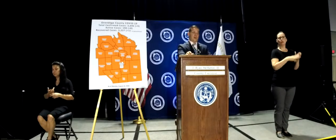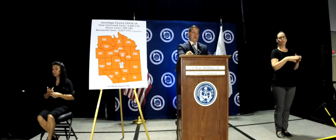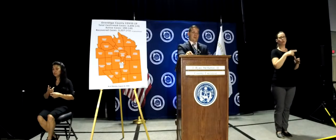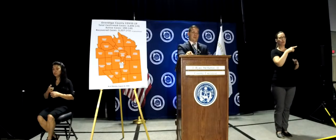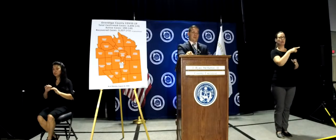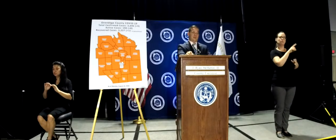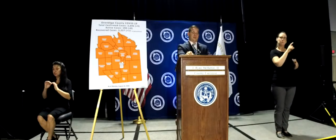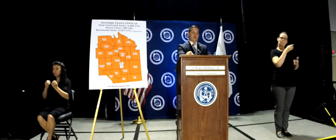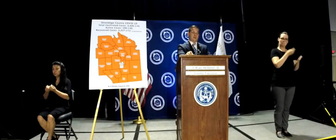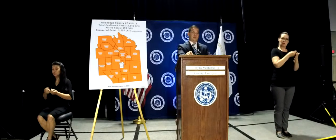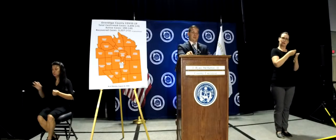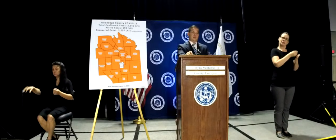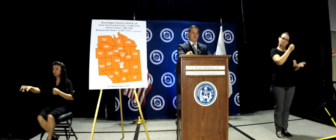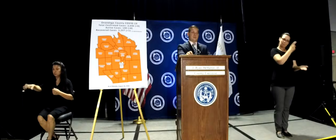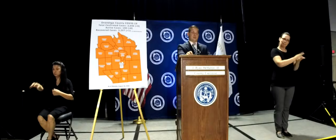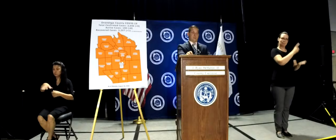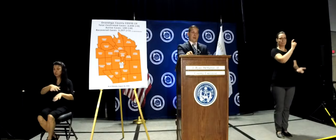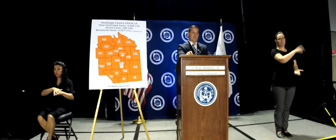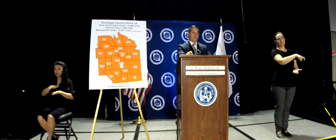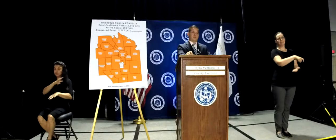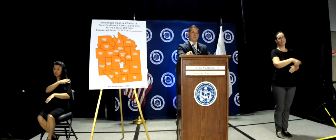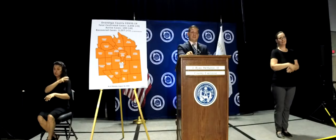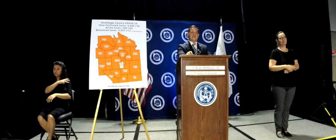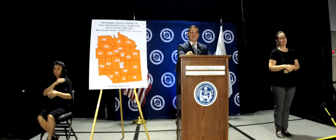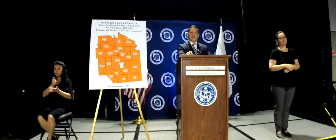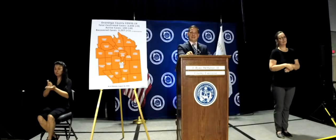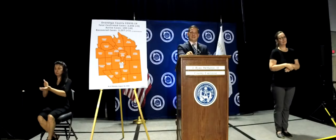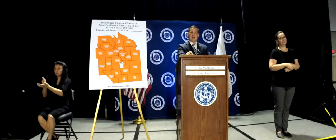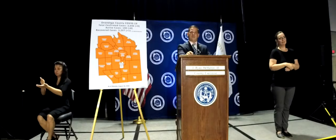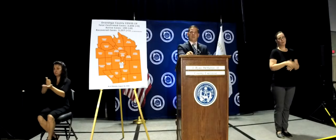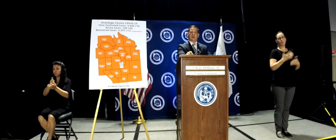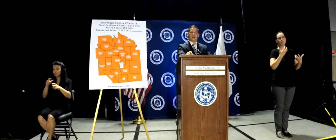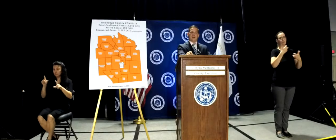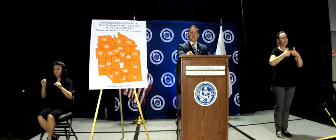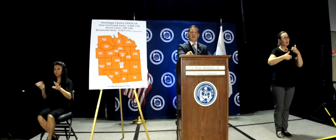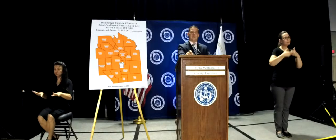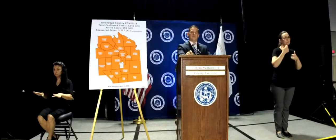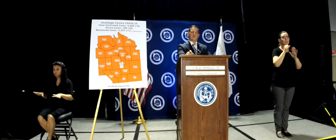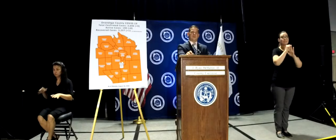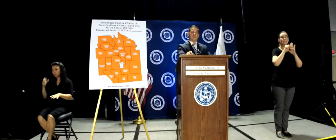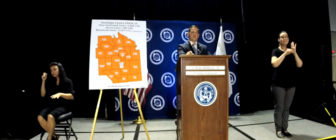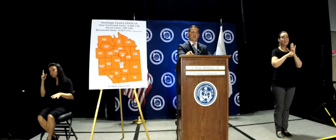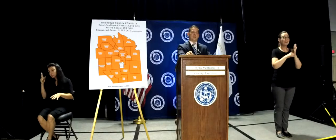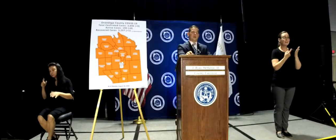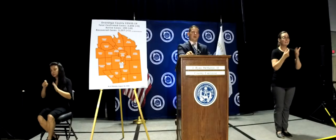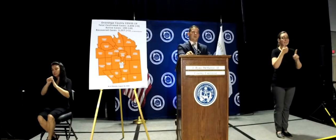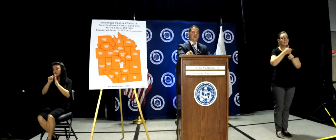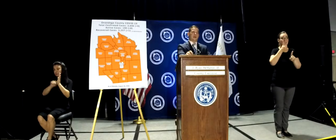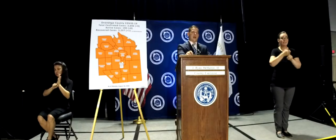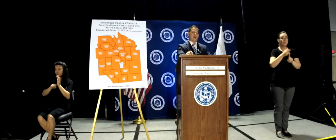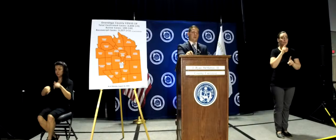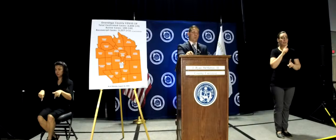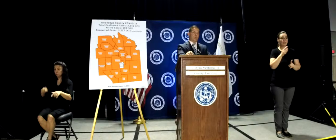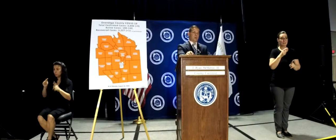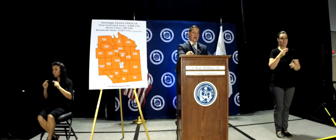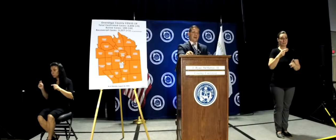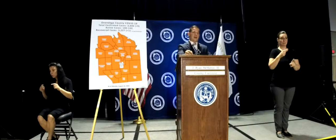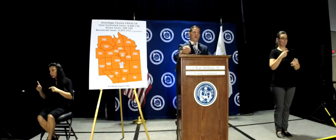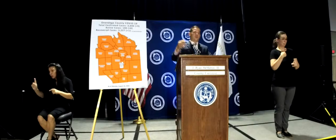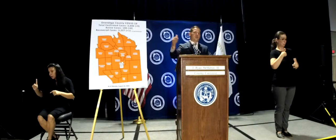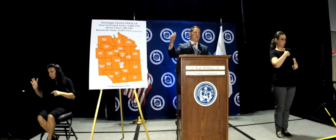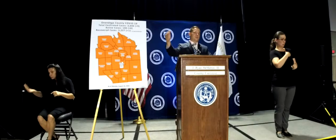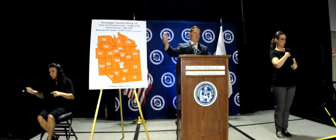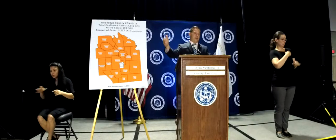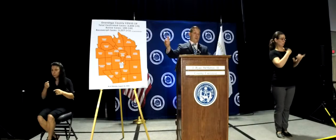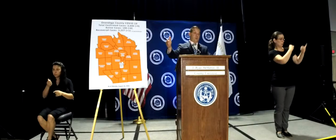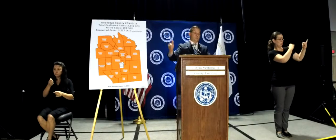so the problem is some of these states just haven't been hit fiscally, and they're more reliant on